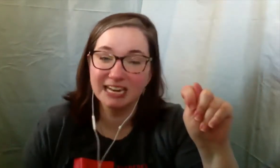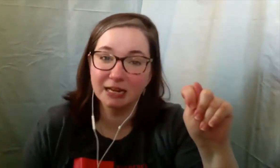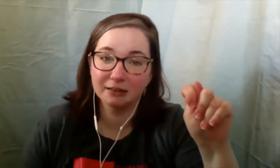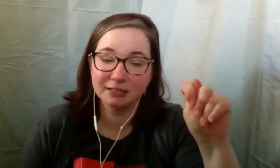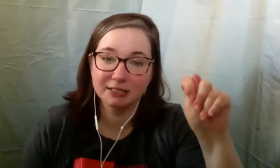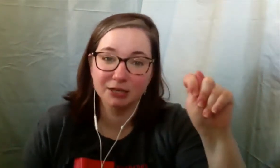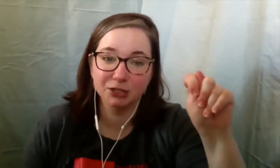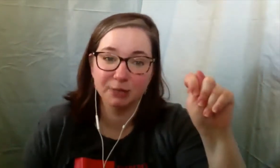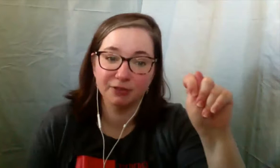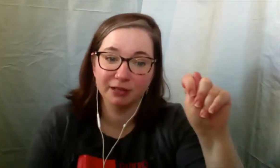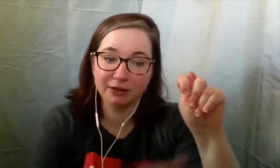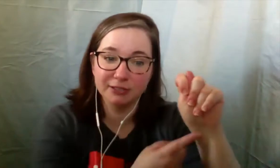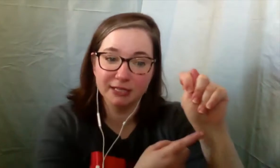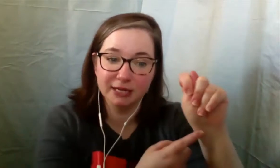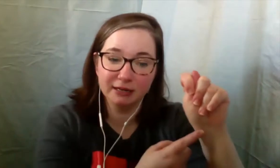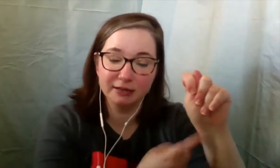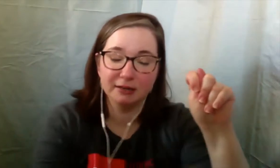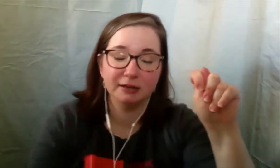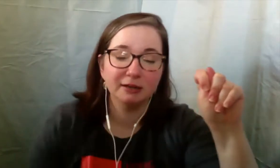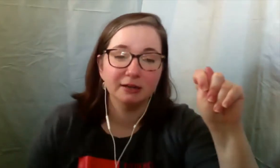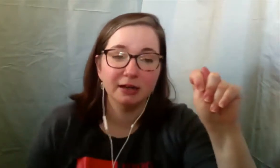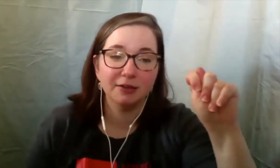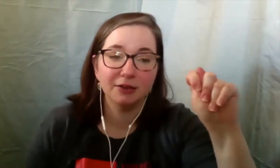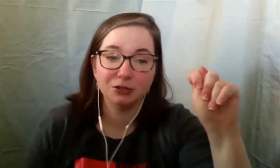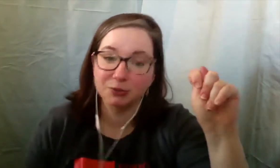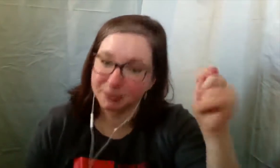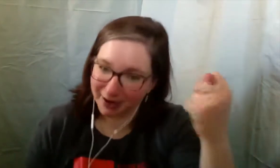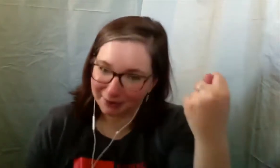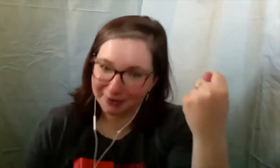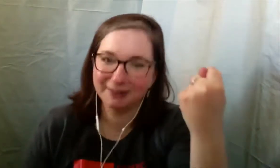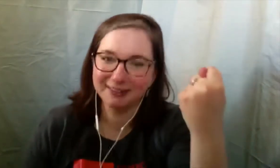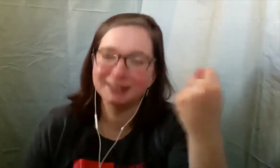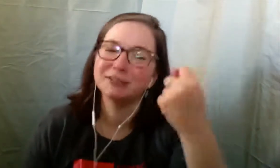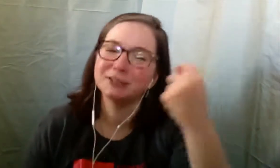is the hand shape for the letter T. And then you're going to twist it back around, Tuesday.